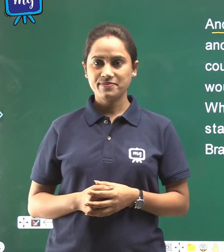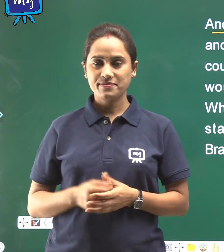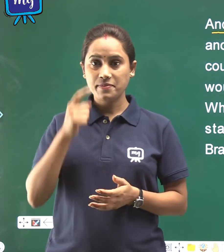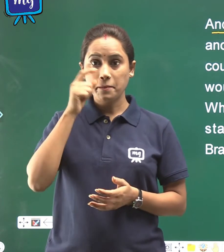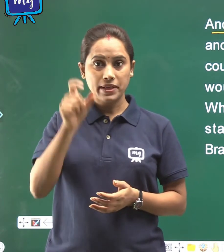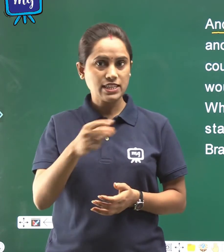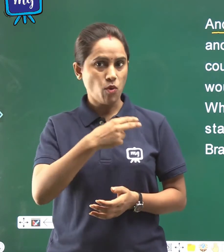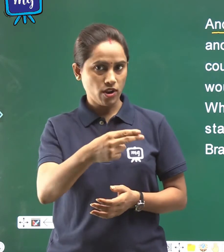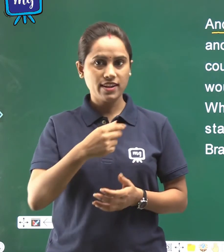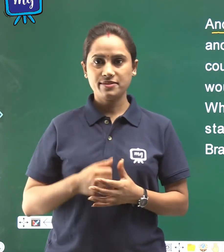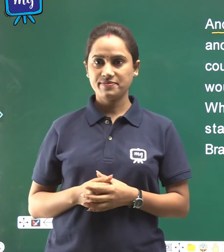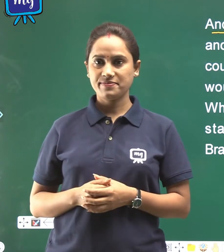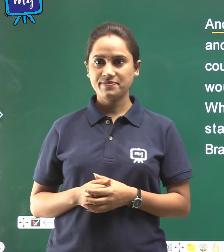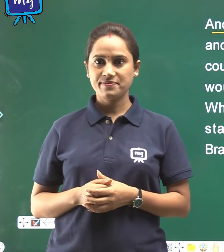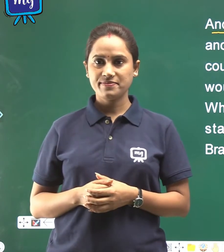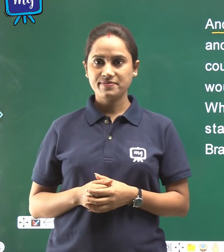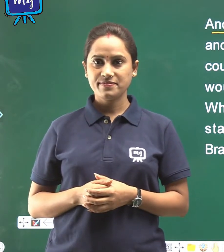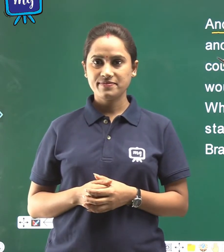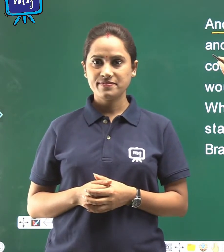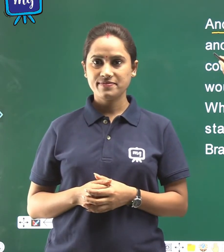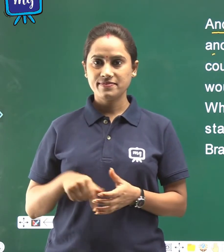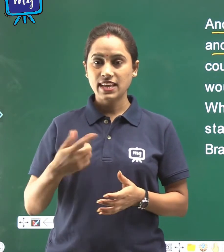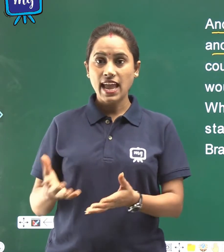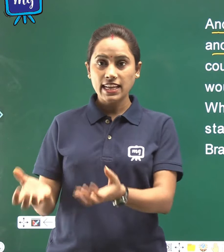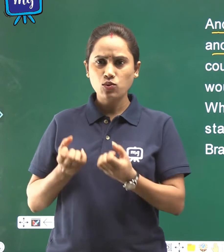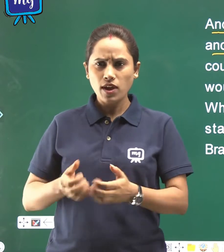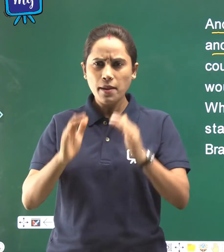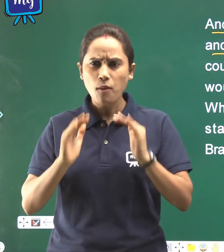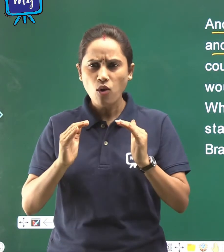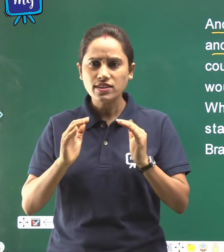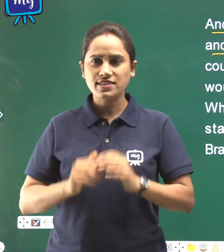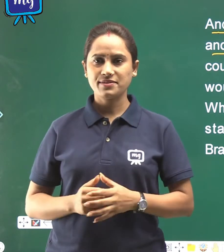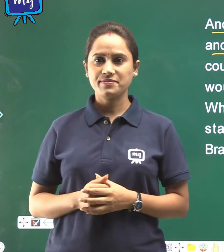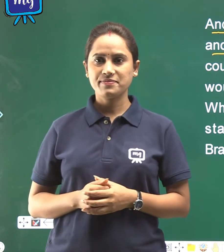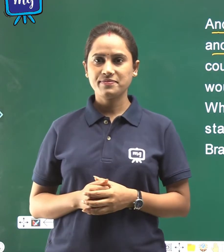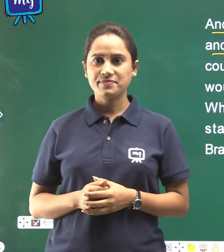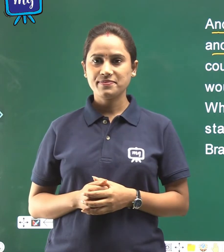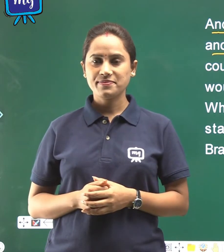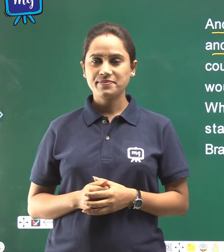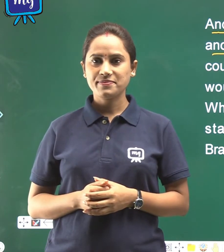Mrs. Morgan and took a pause